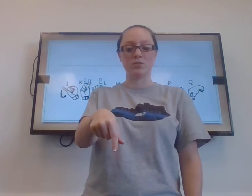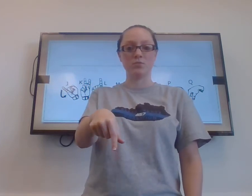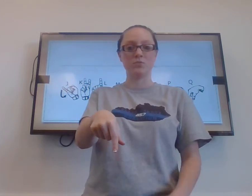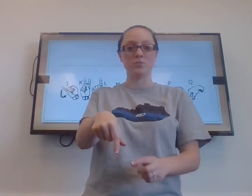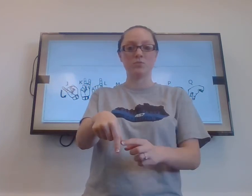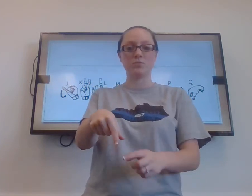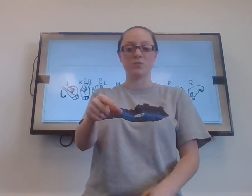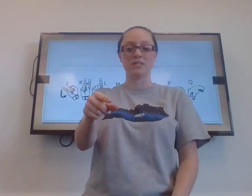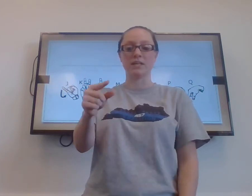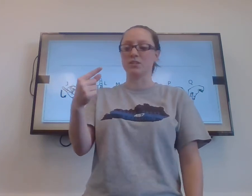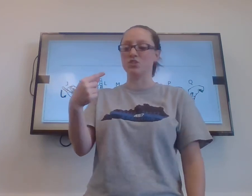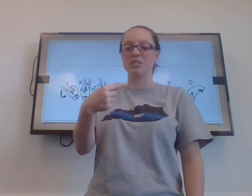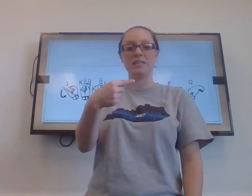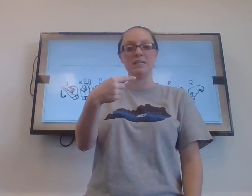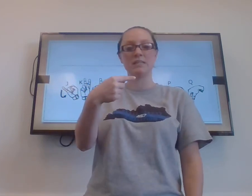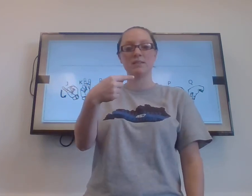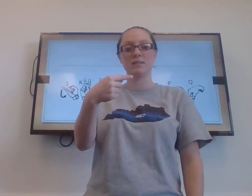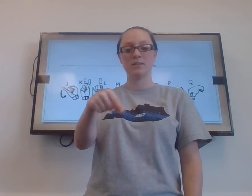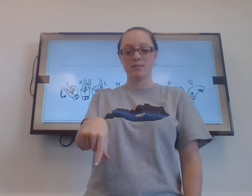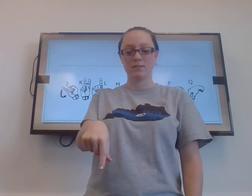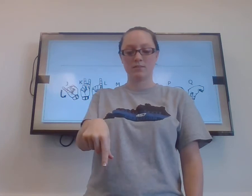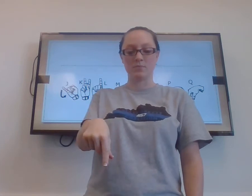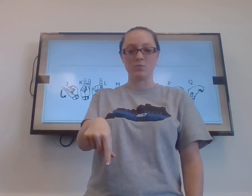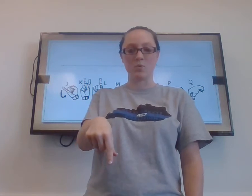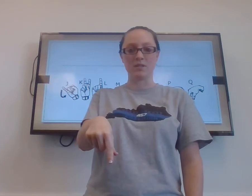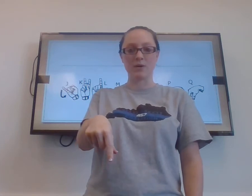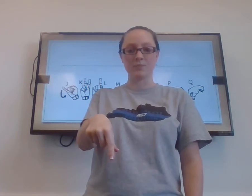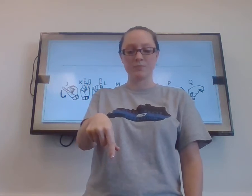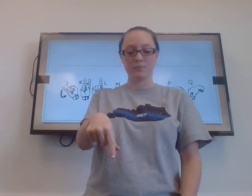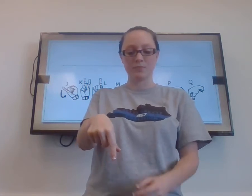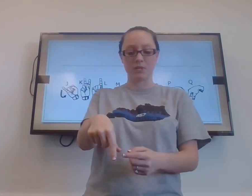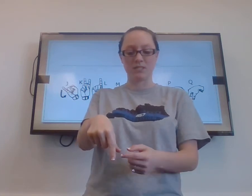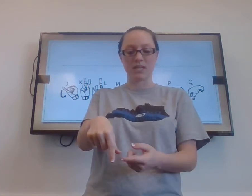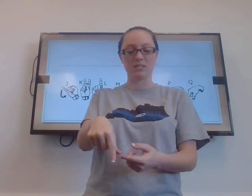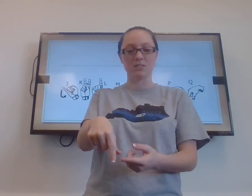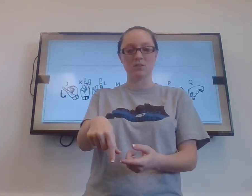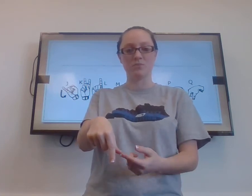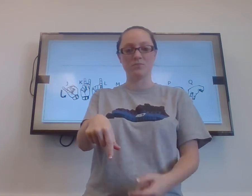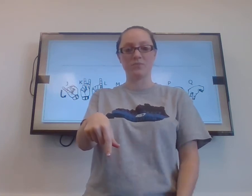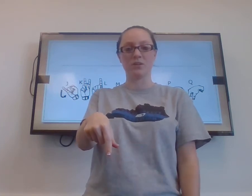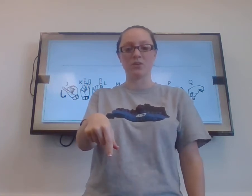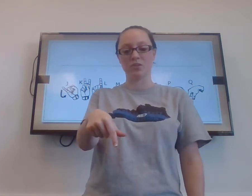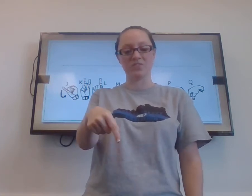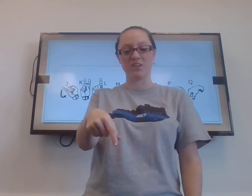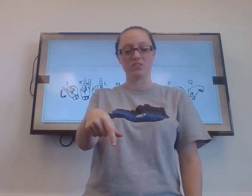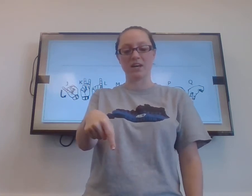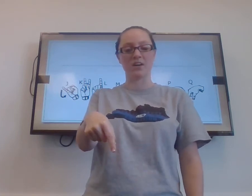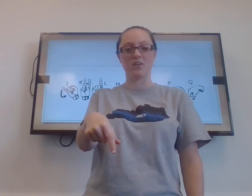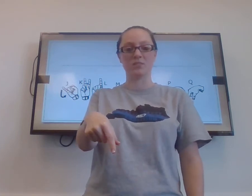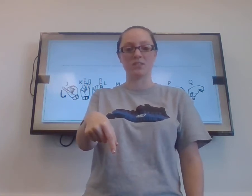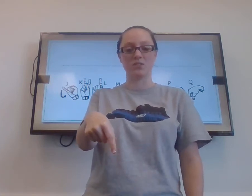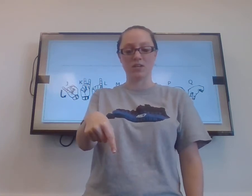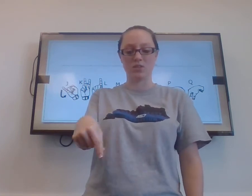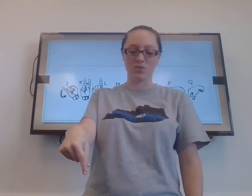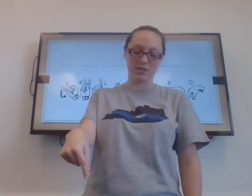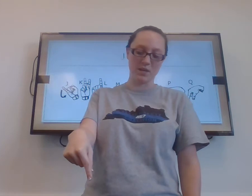Q is like a G. You point it down. And it's got this little finger hook. Your finger's kind of always going to do that. You can keep